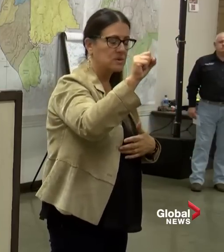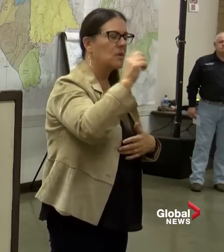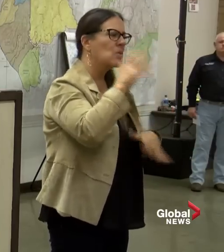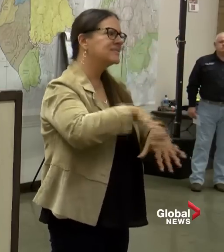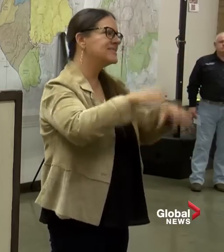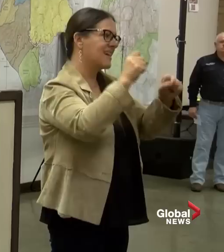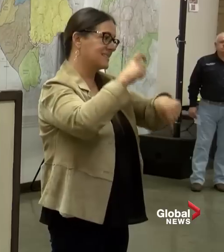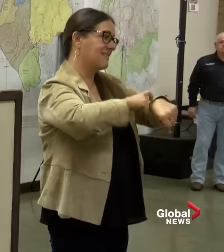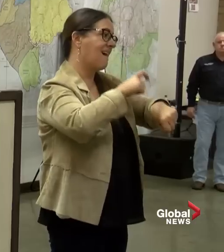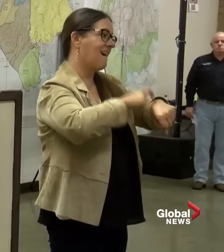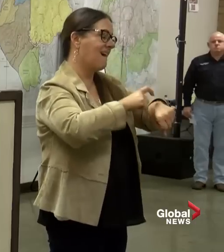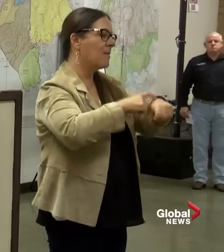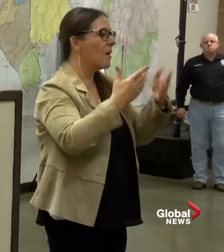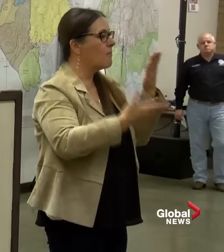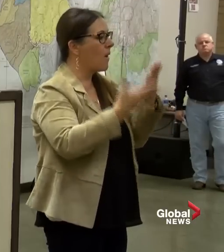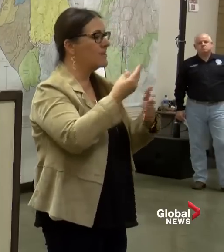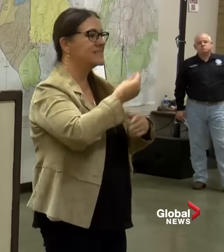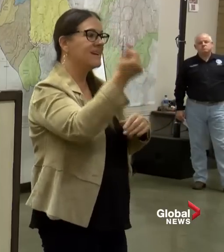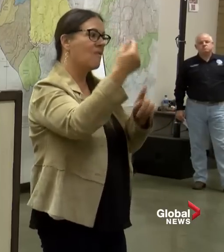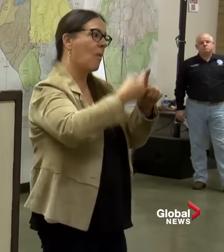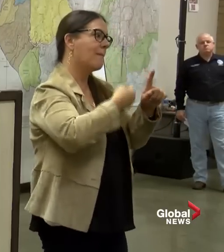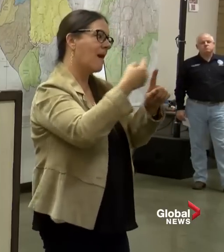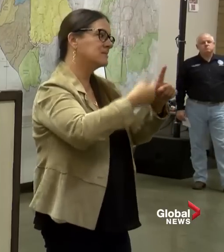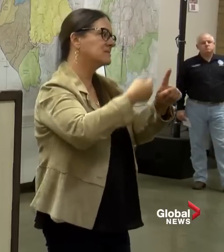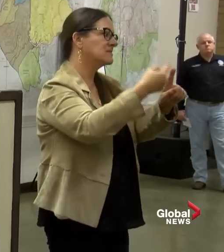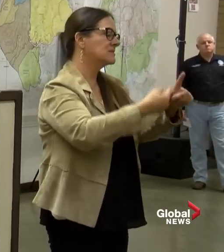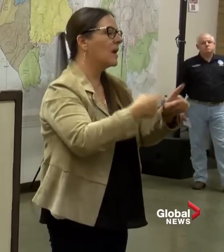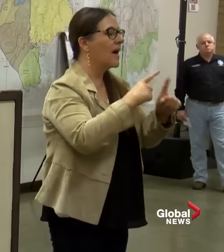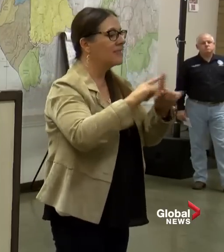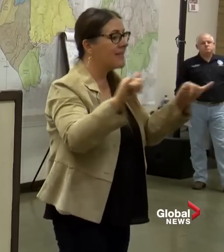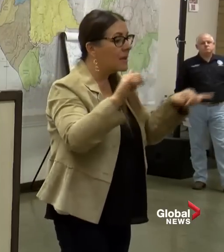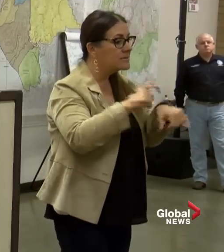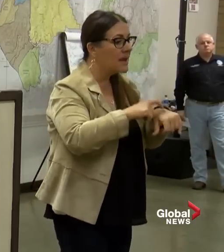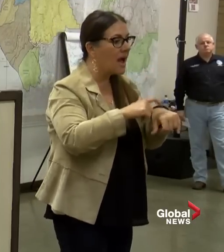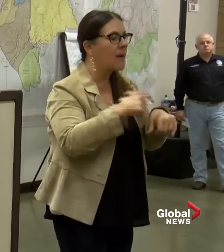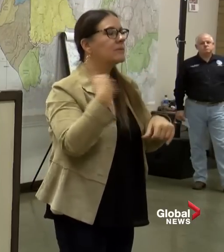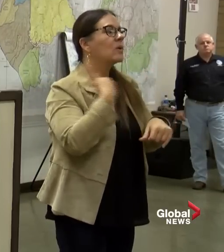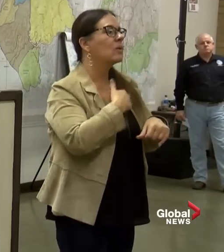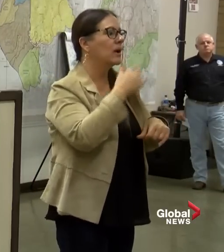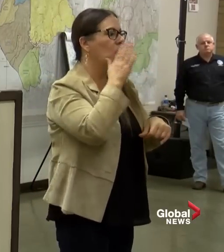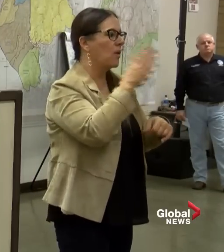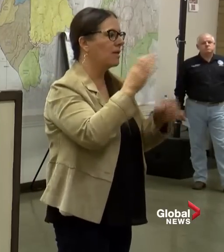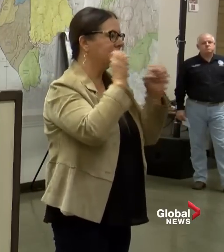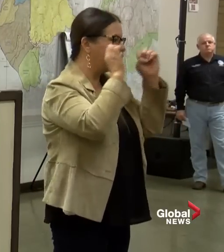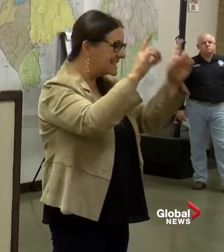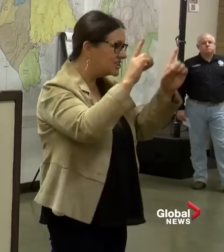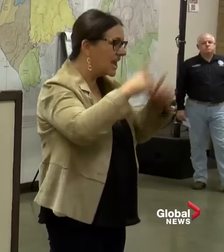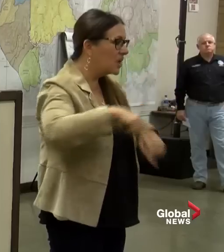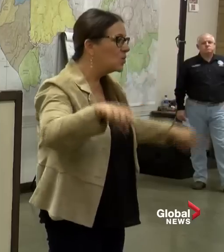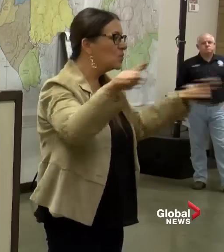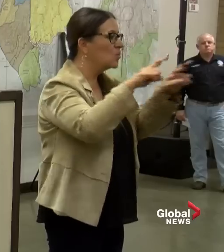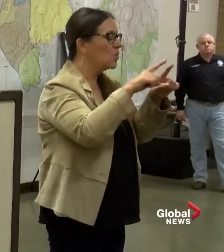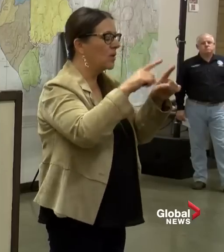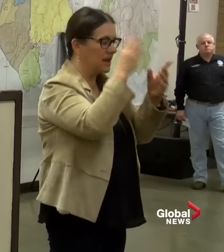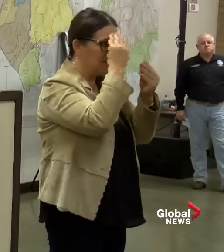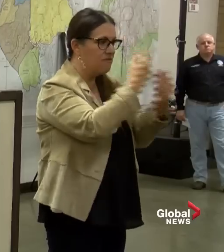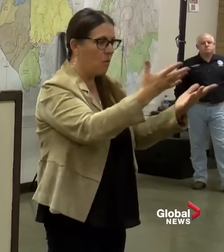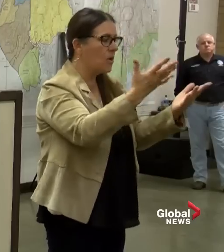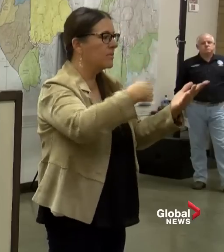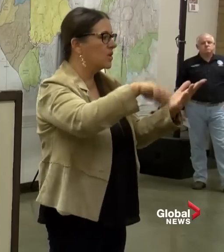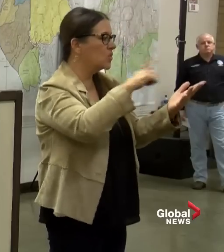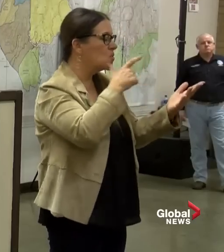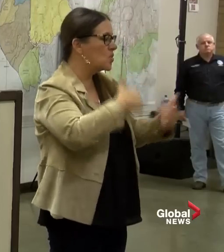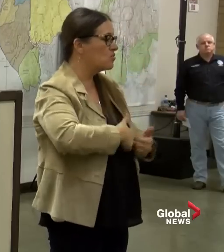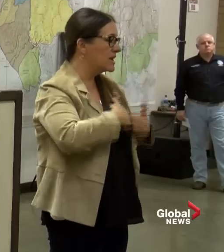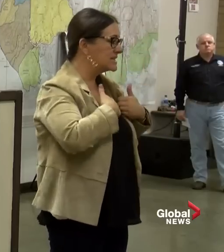This is going to take probably several months. But at the same time, we're going to begin educating all of you and informing the residents about